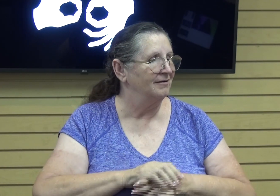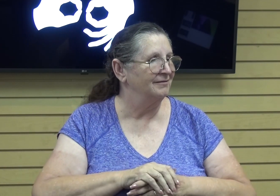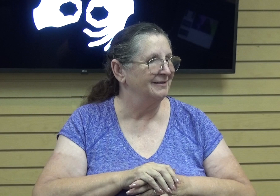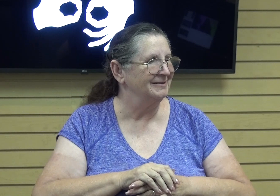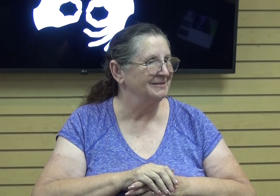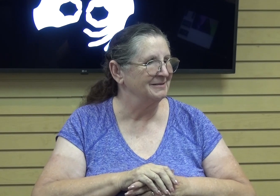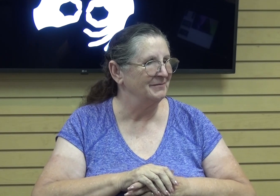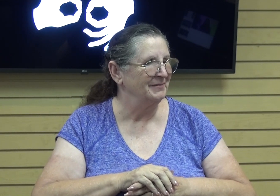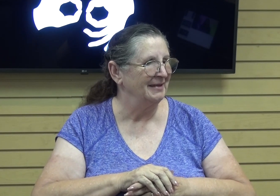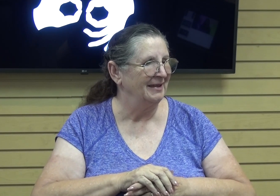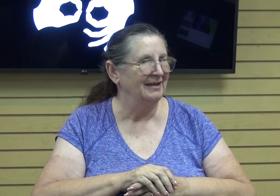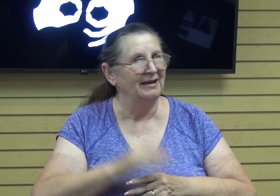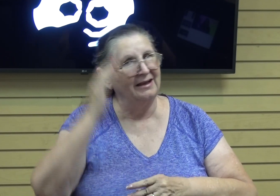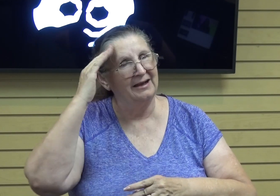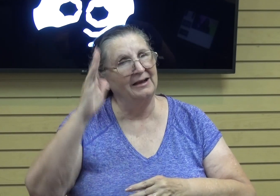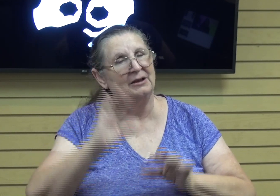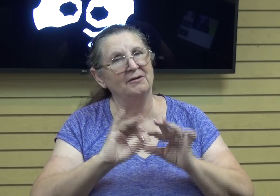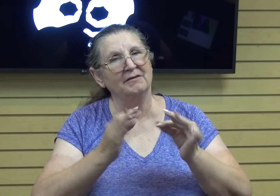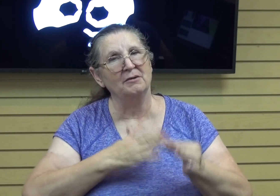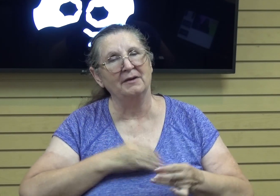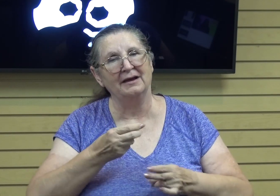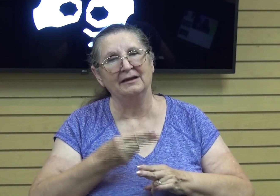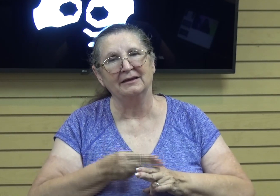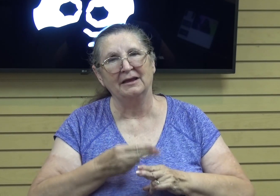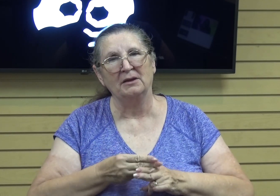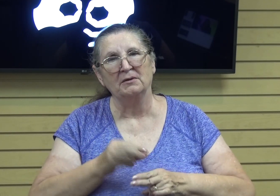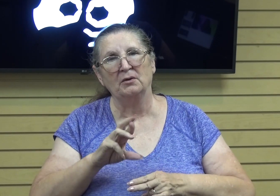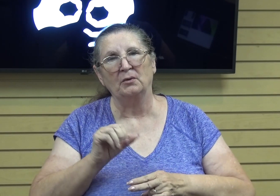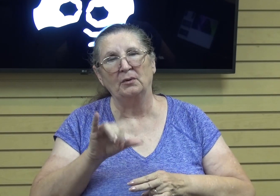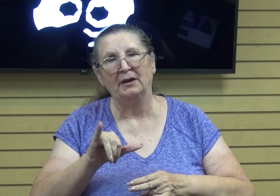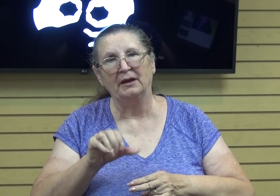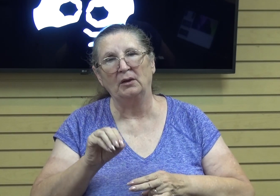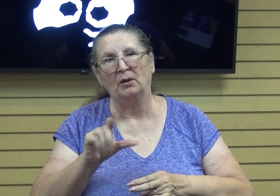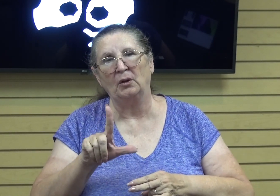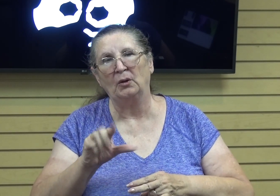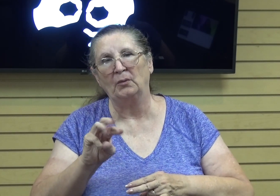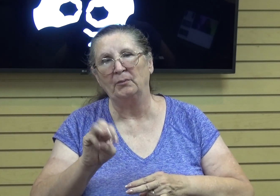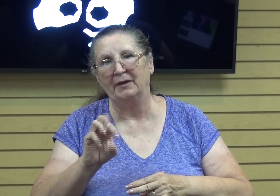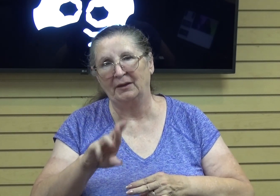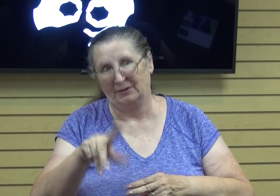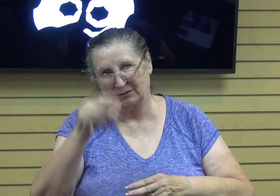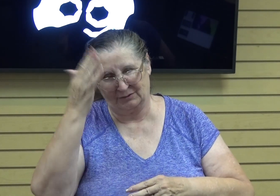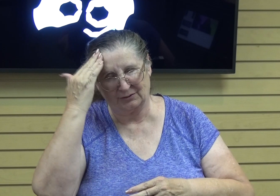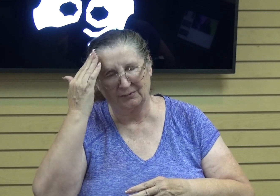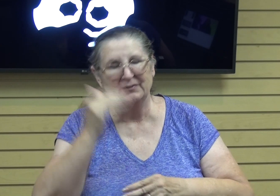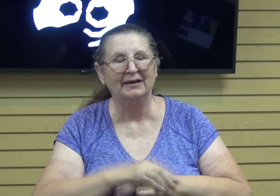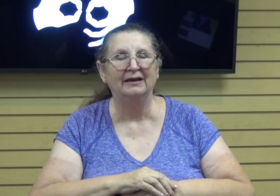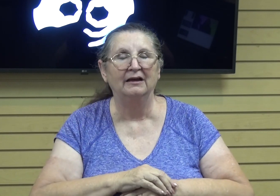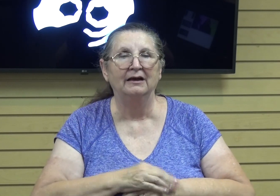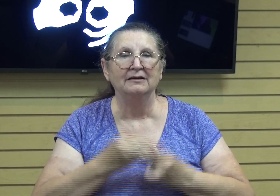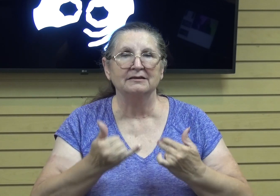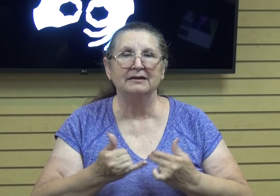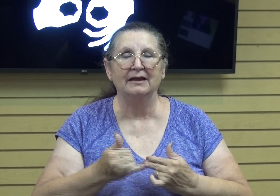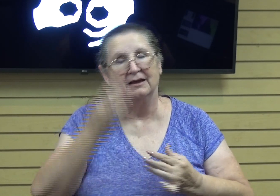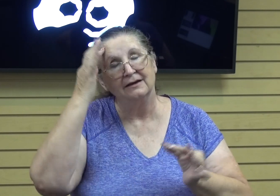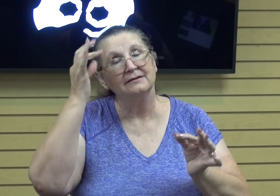Hola familia, my name is Ray Omero, as you know, and today I decided to